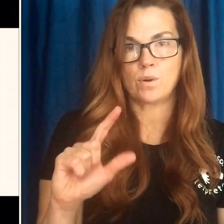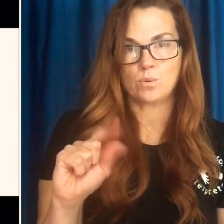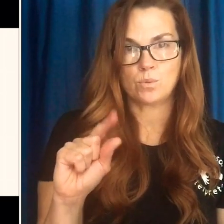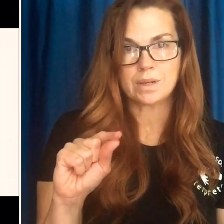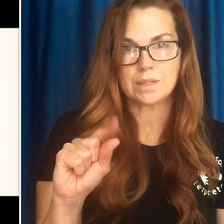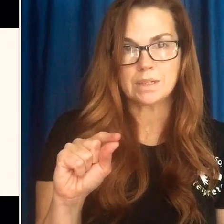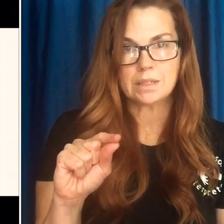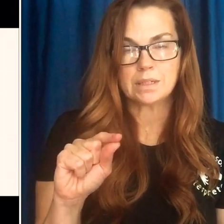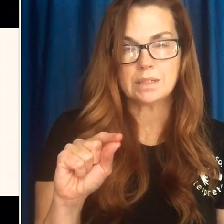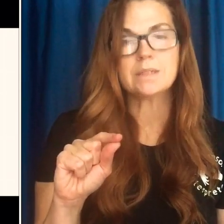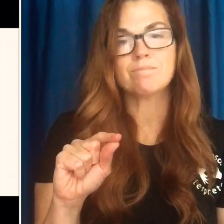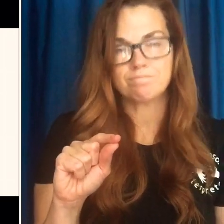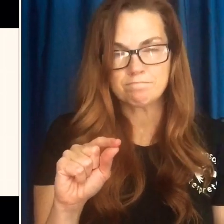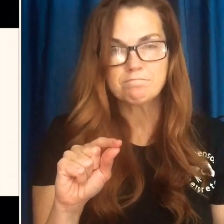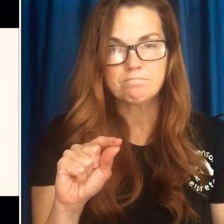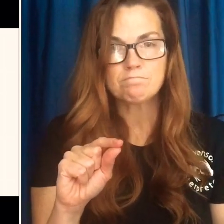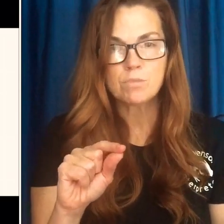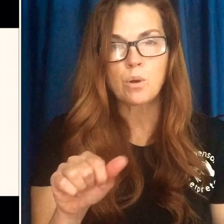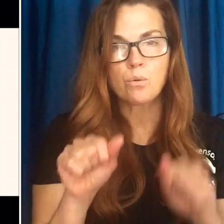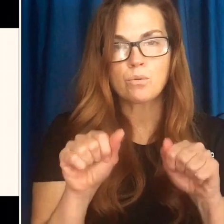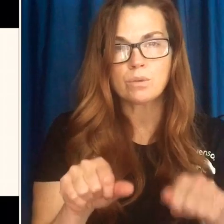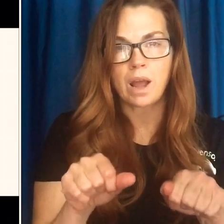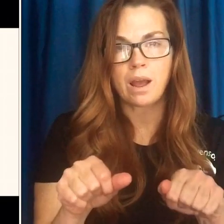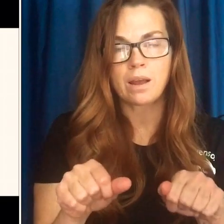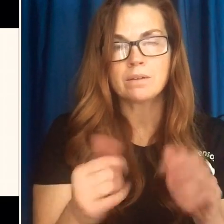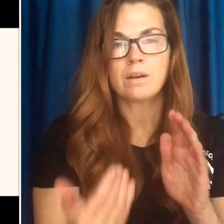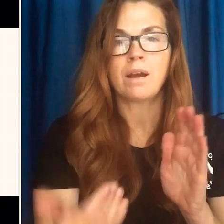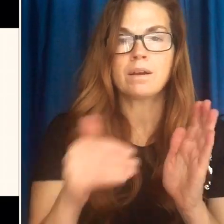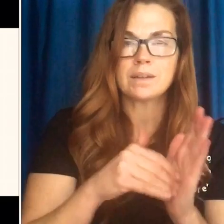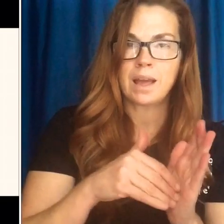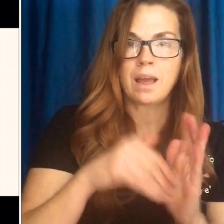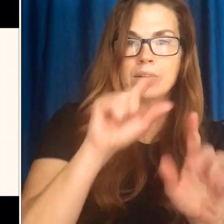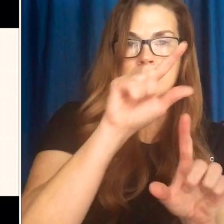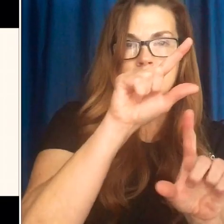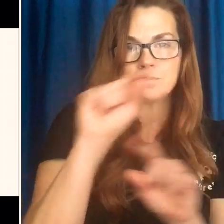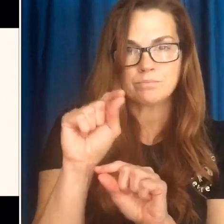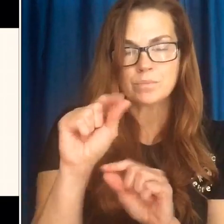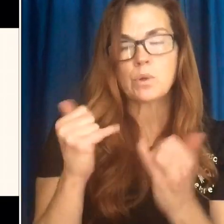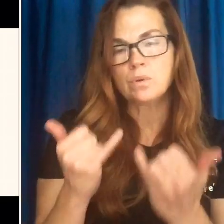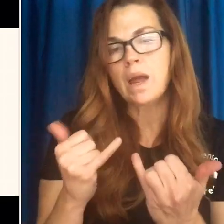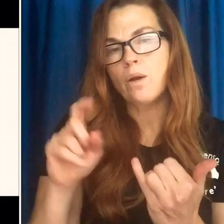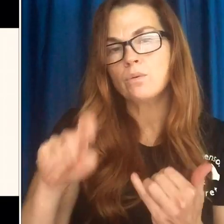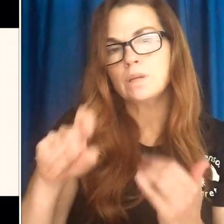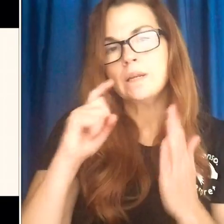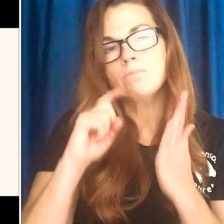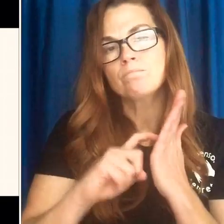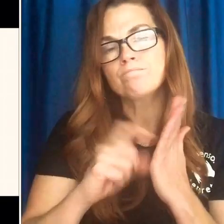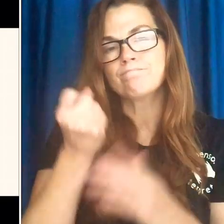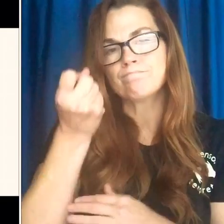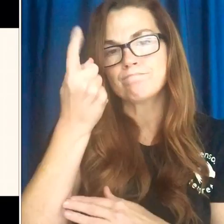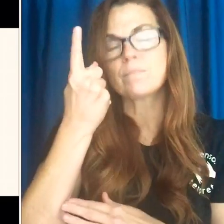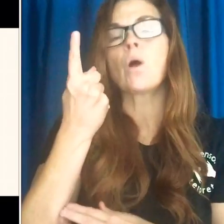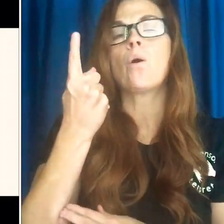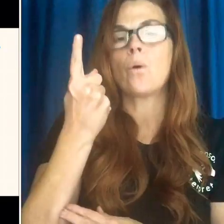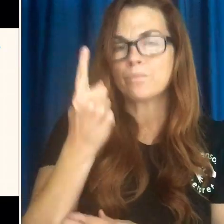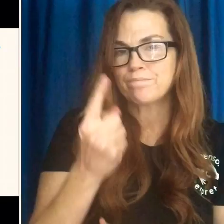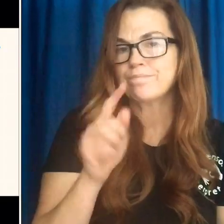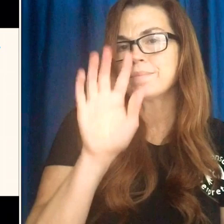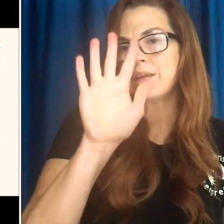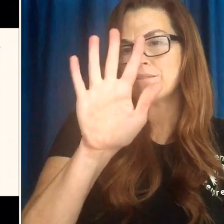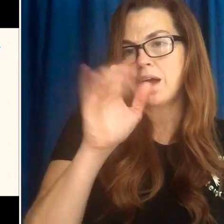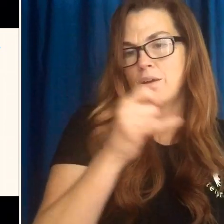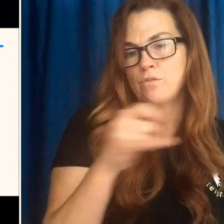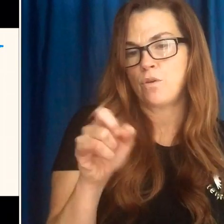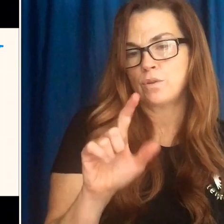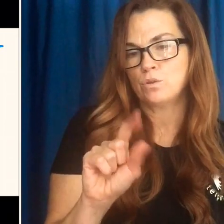be simplified. So you would now need to recognize that you could divide 5 and 20 again